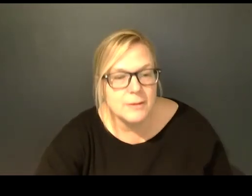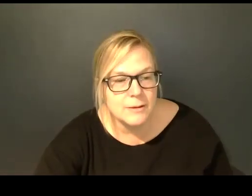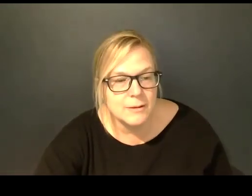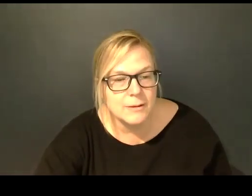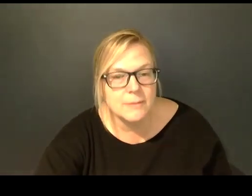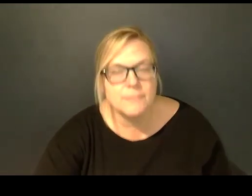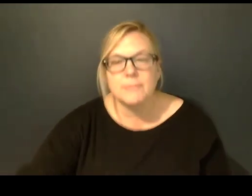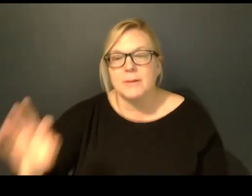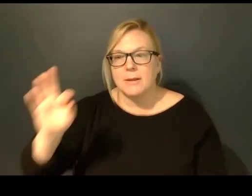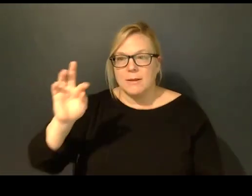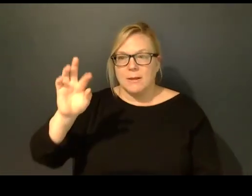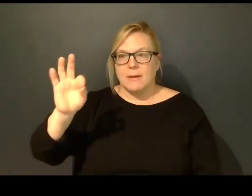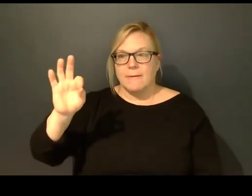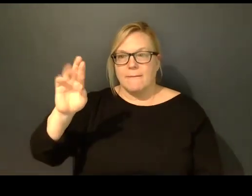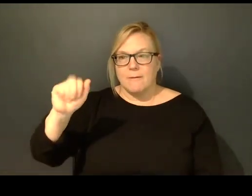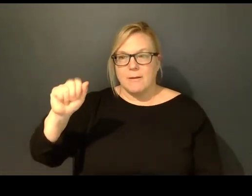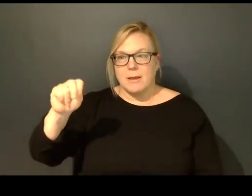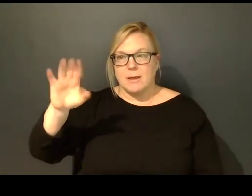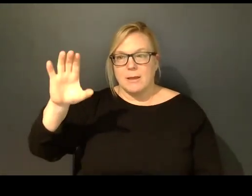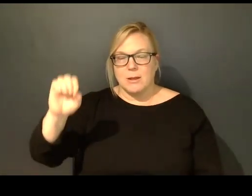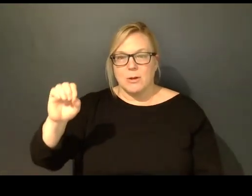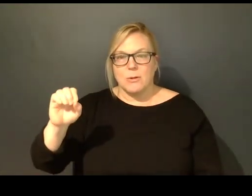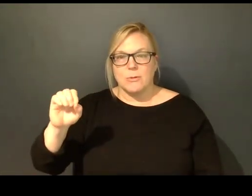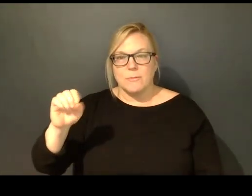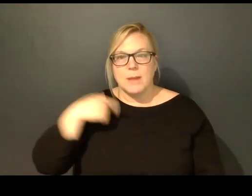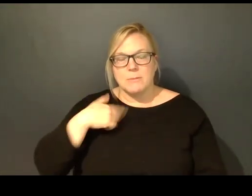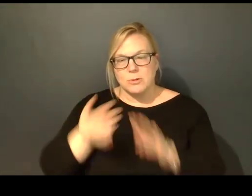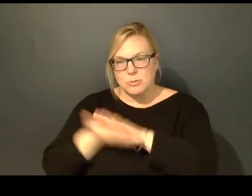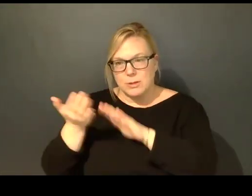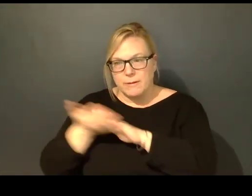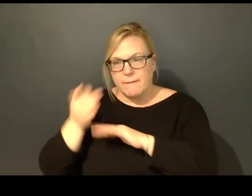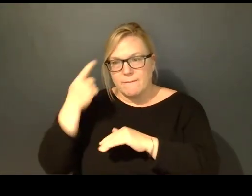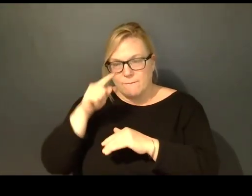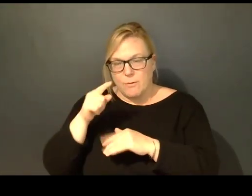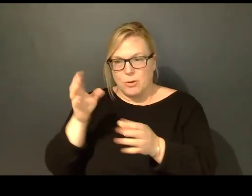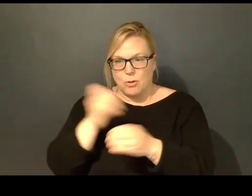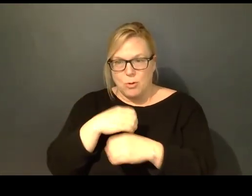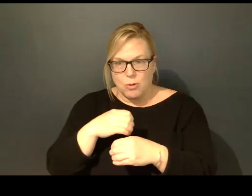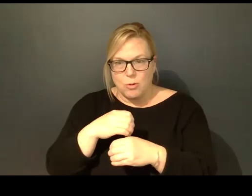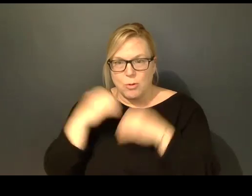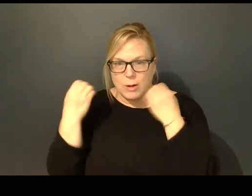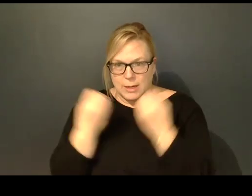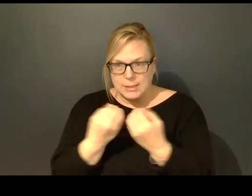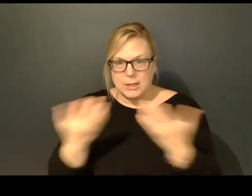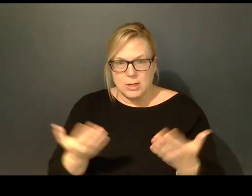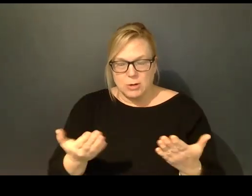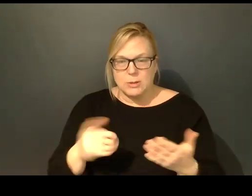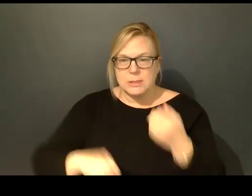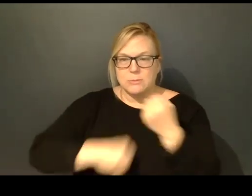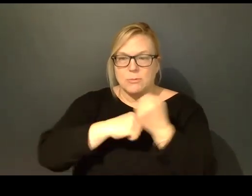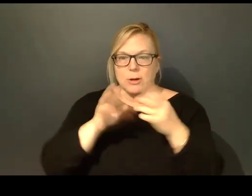Absolutely. I am the Boss 24 facilitator here at reachAbility, and we try to support folks that have